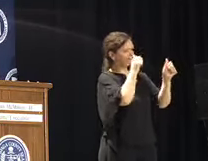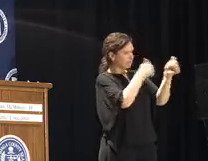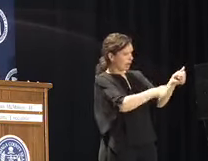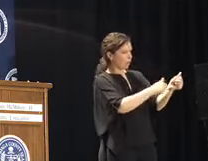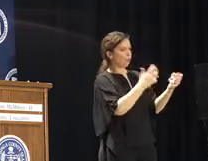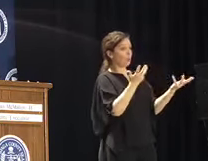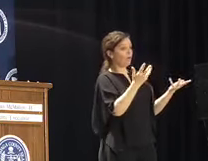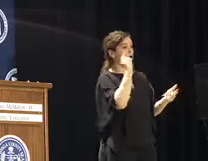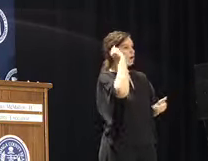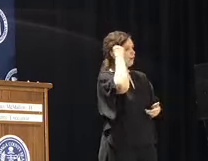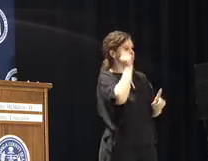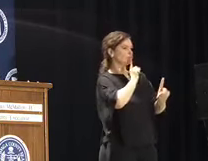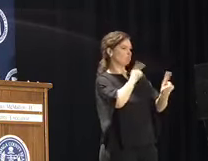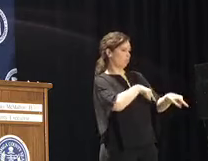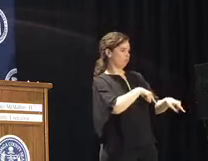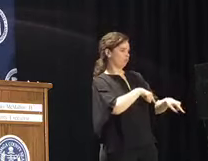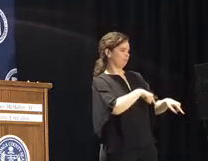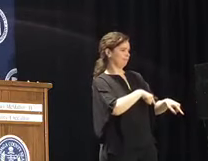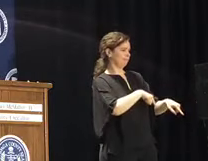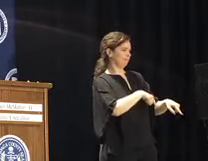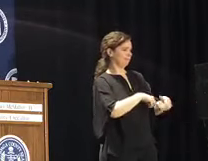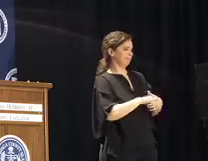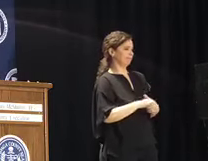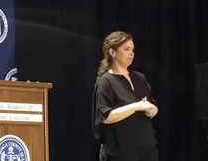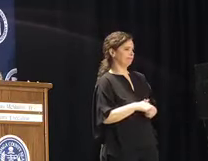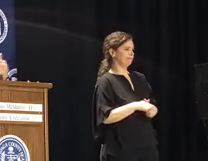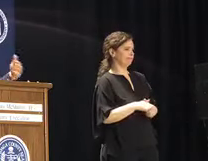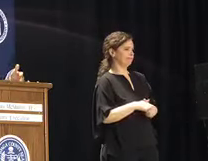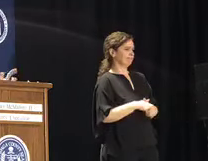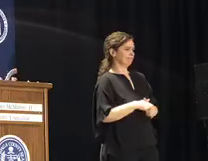now our court systems are not.